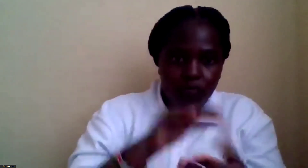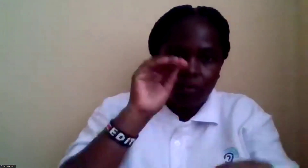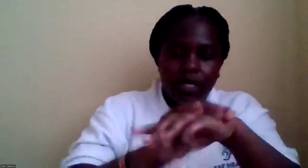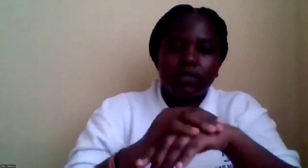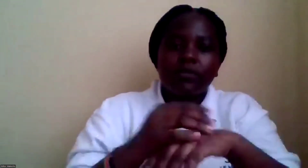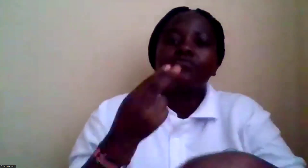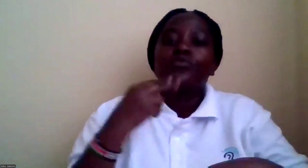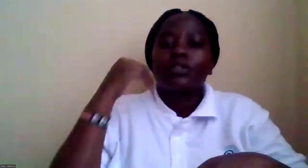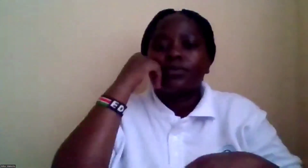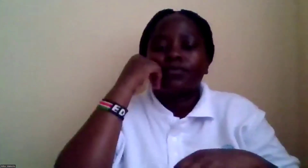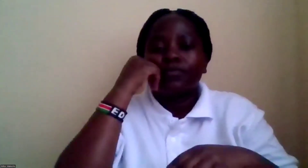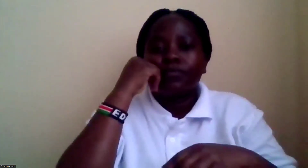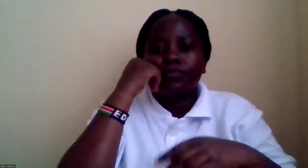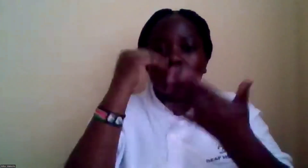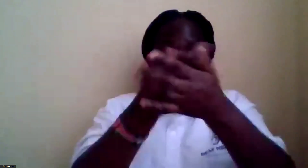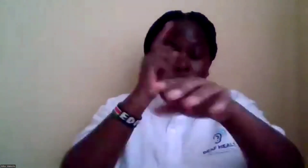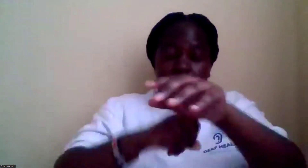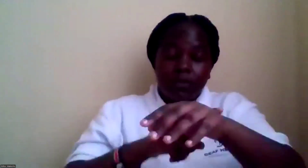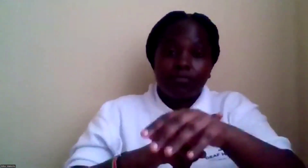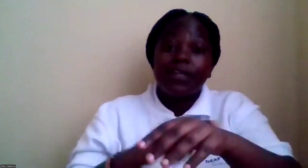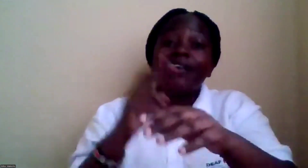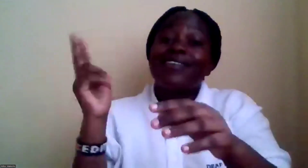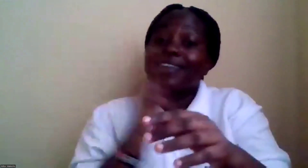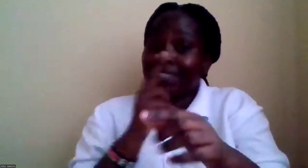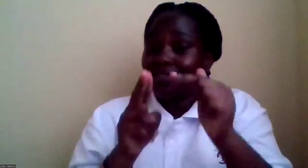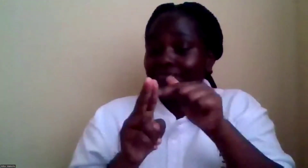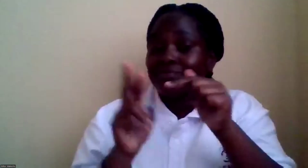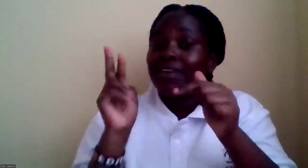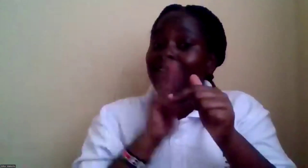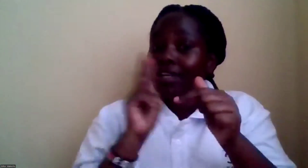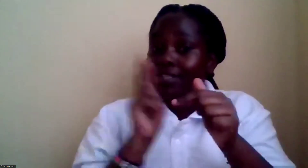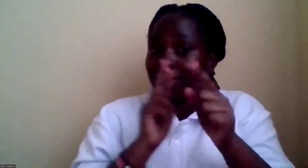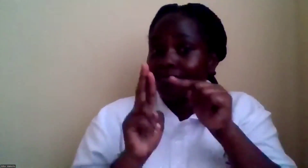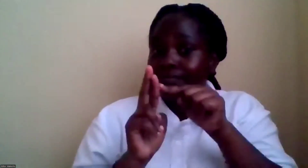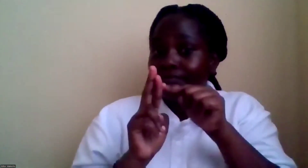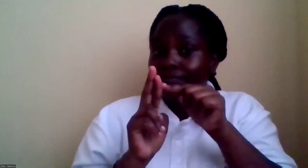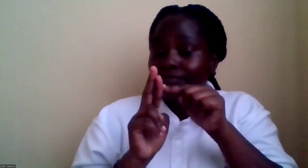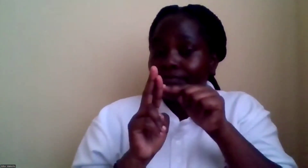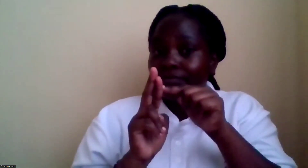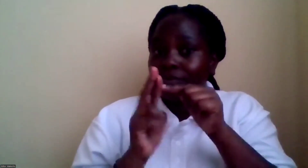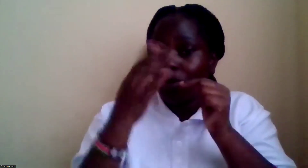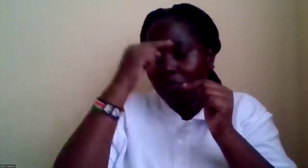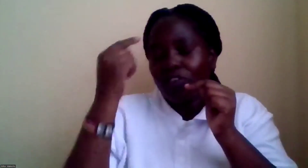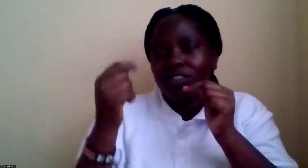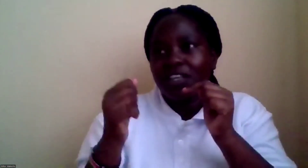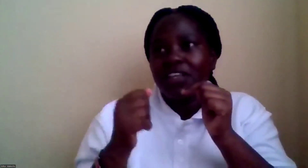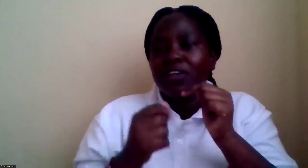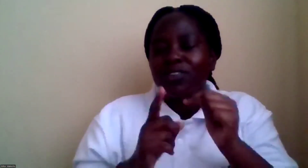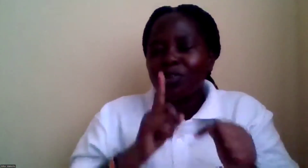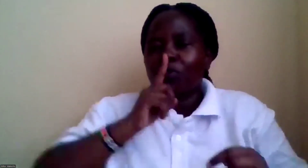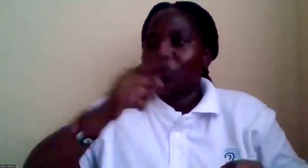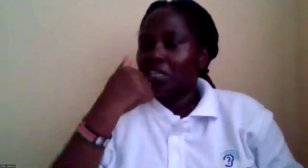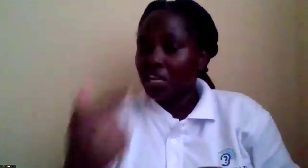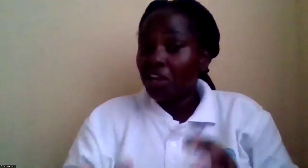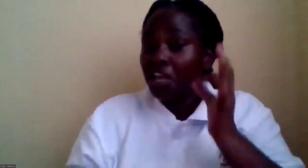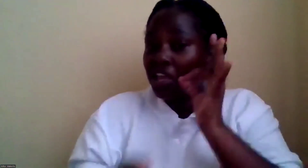you see that I keep using the word risk because that's the correct word to use, because I can't tell you with certainty that, if you